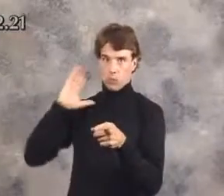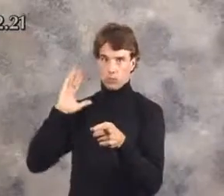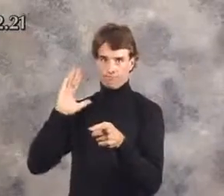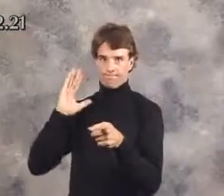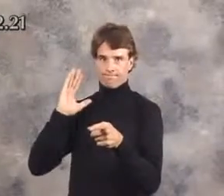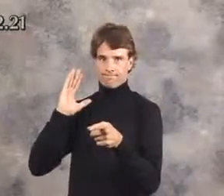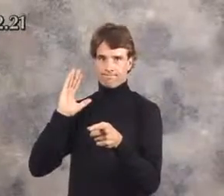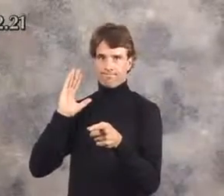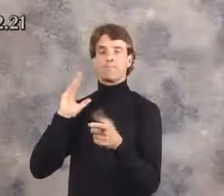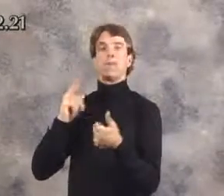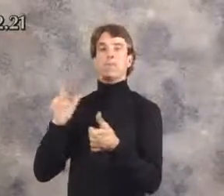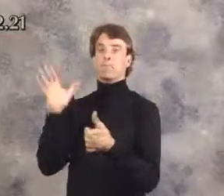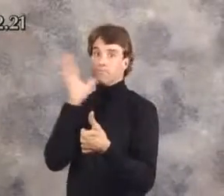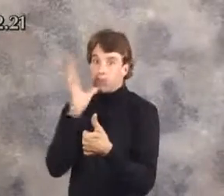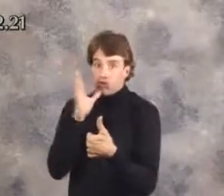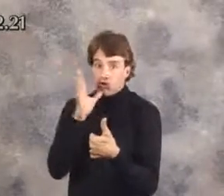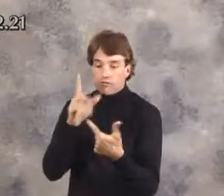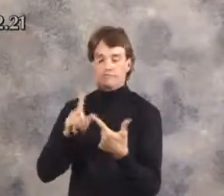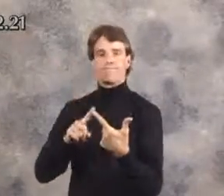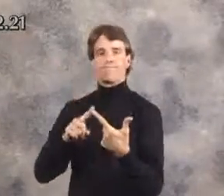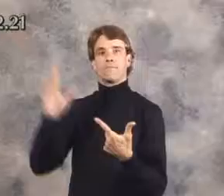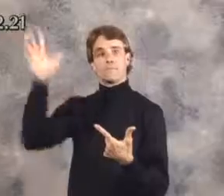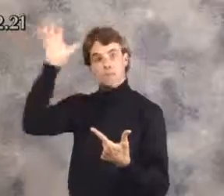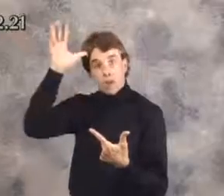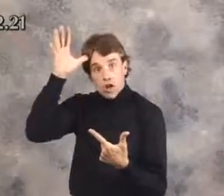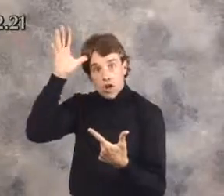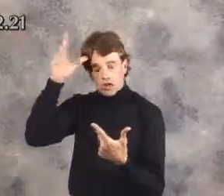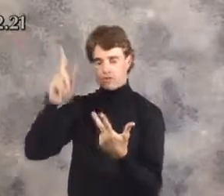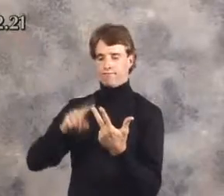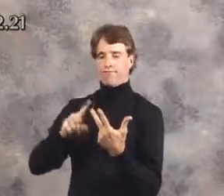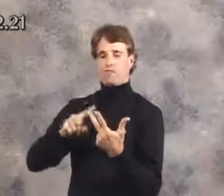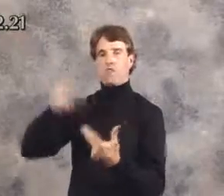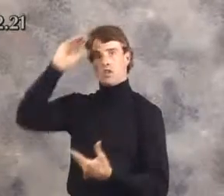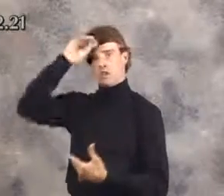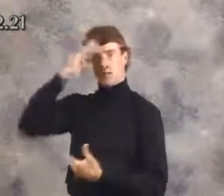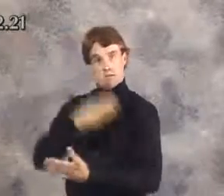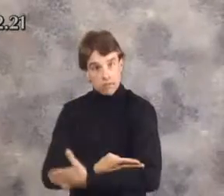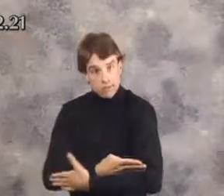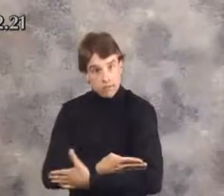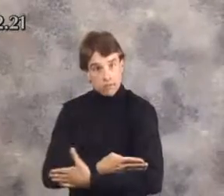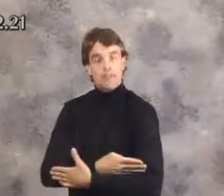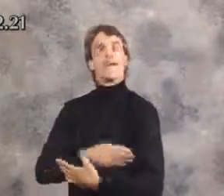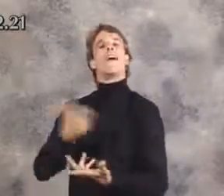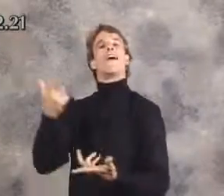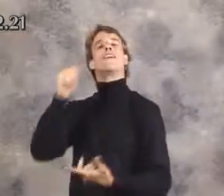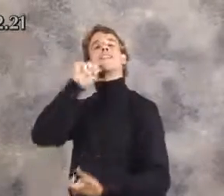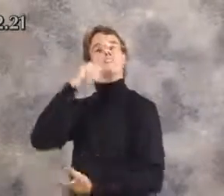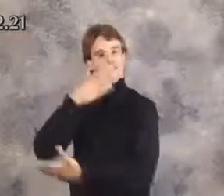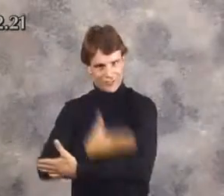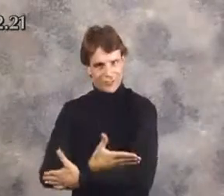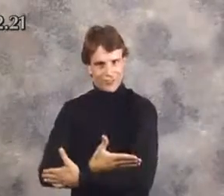Once there was a family. There was a mom, a dad, a son, and a